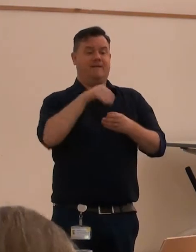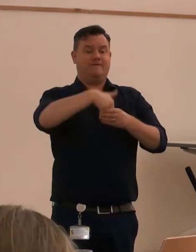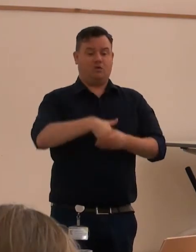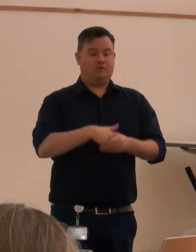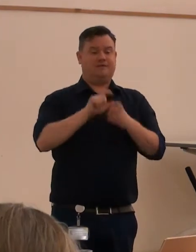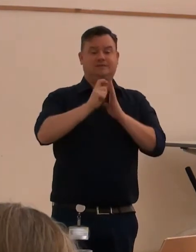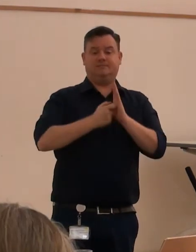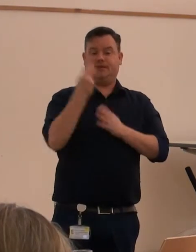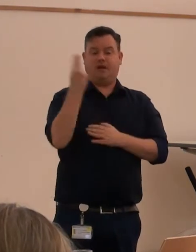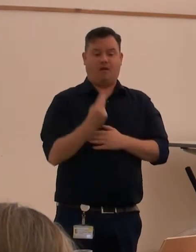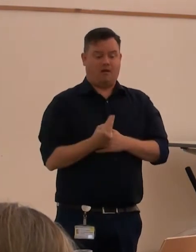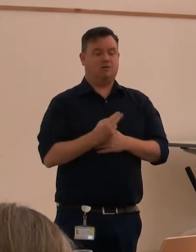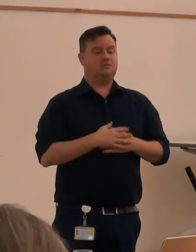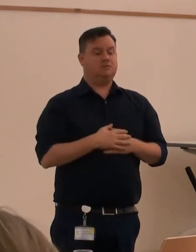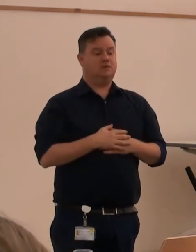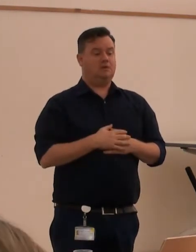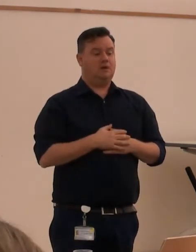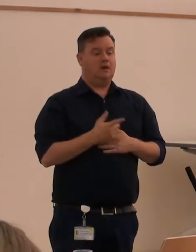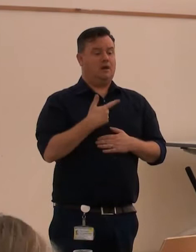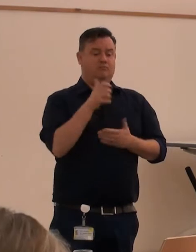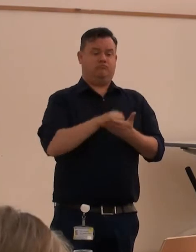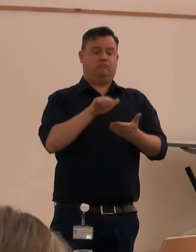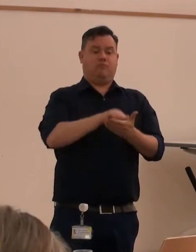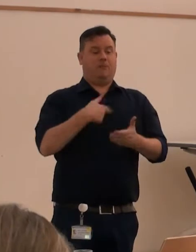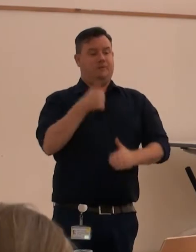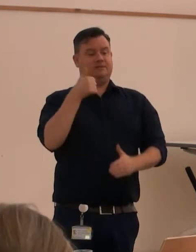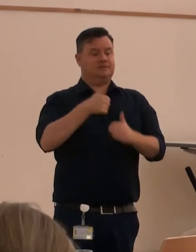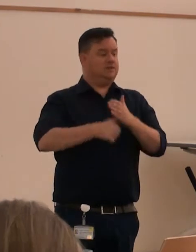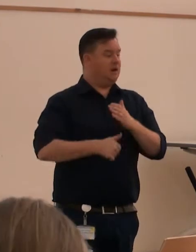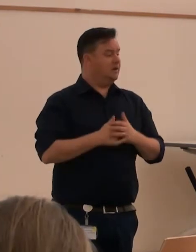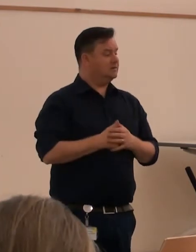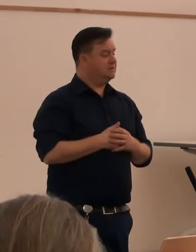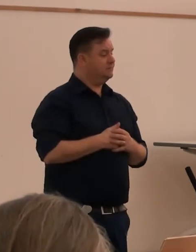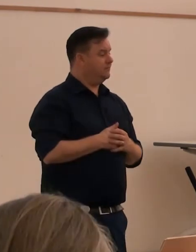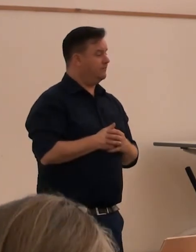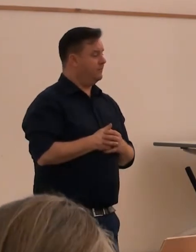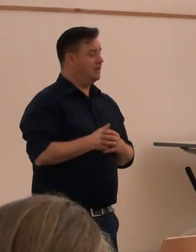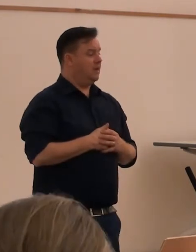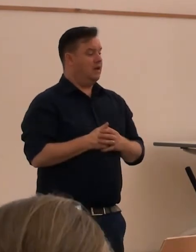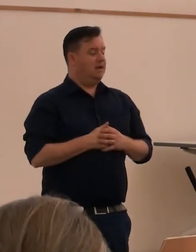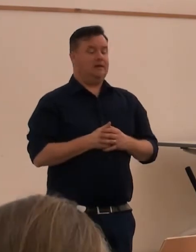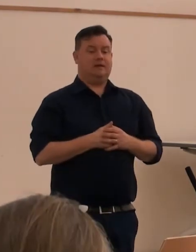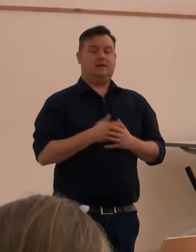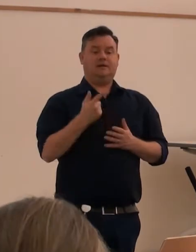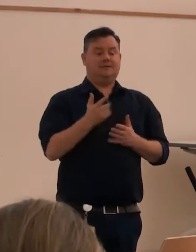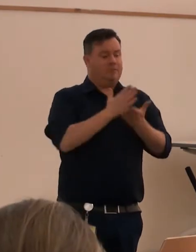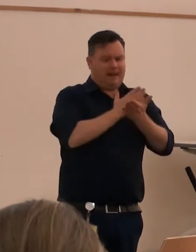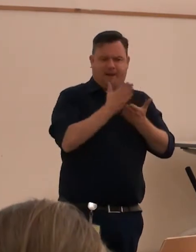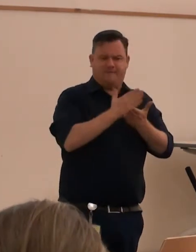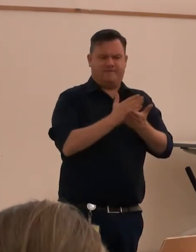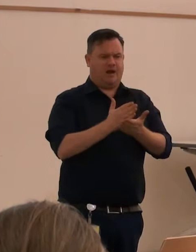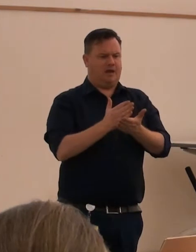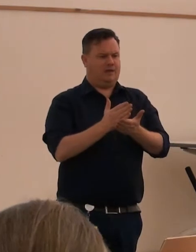this disability arts and marketing. And it's only proper then that we start having glorious black and white. So this